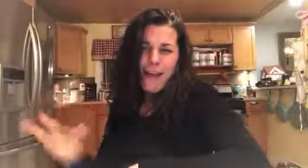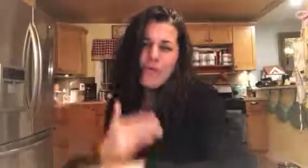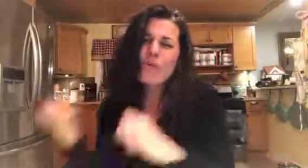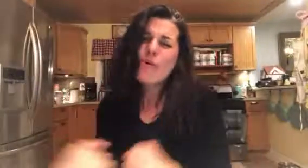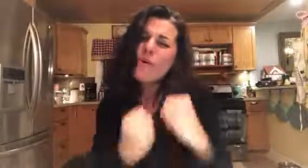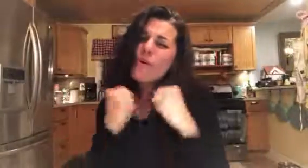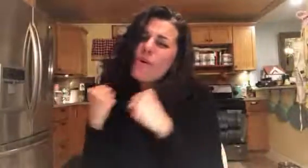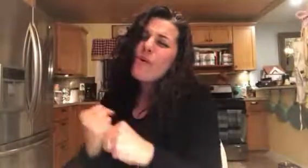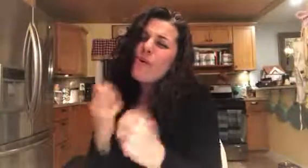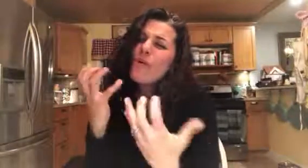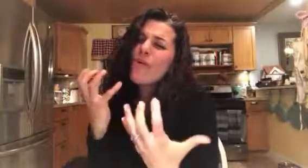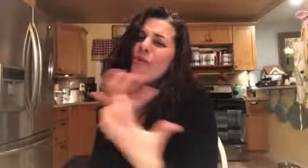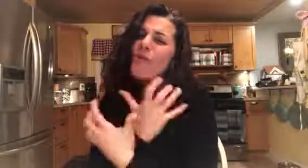the